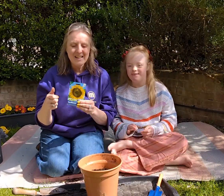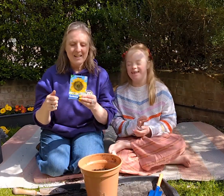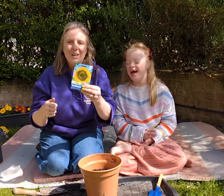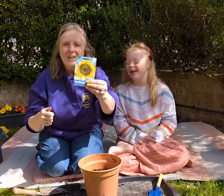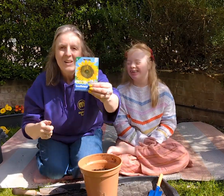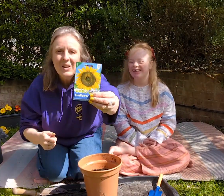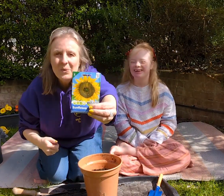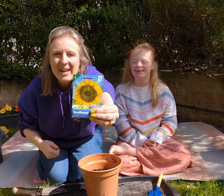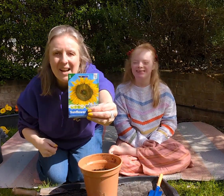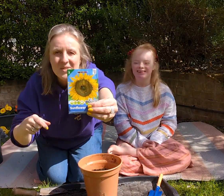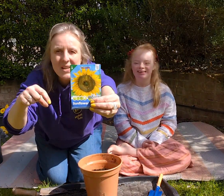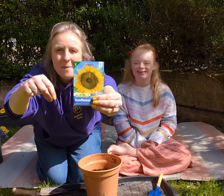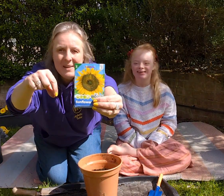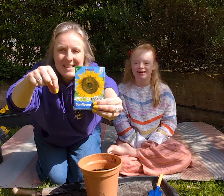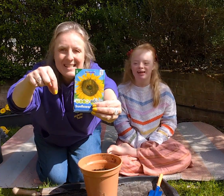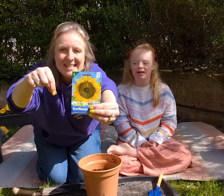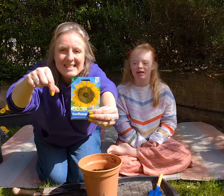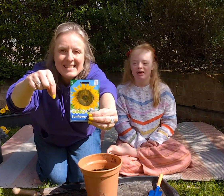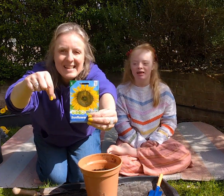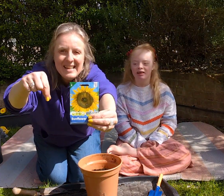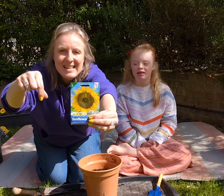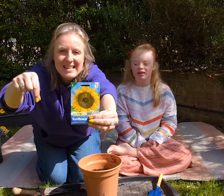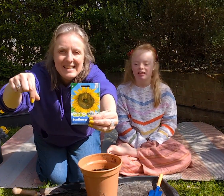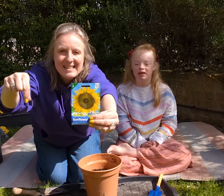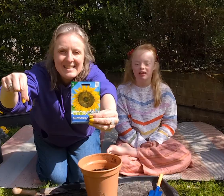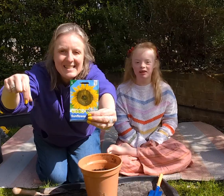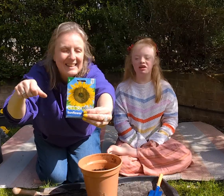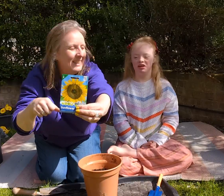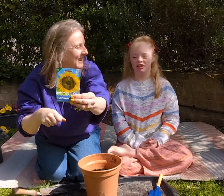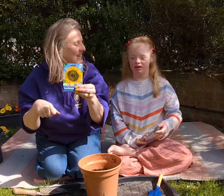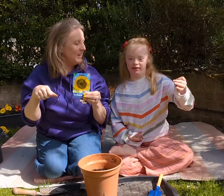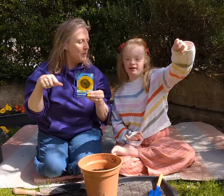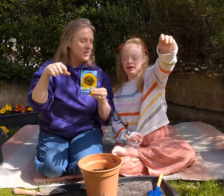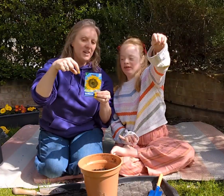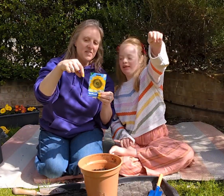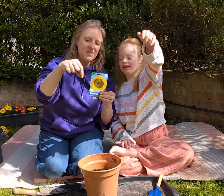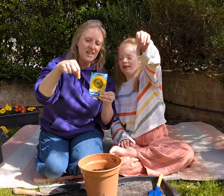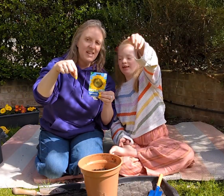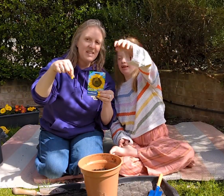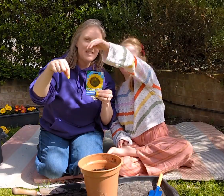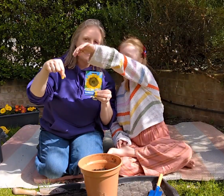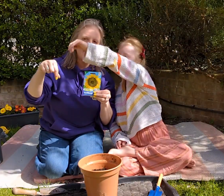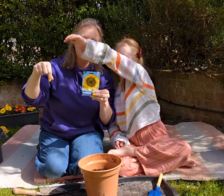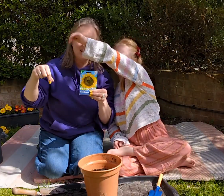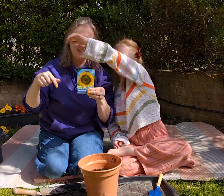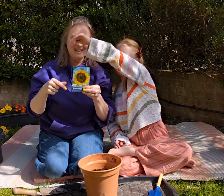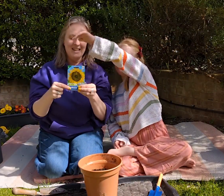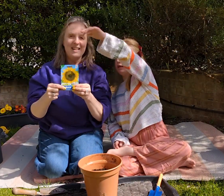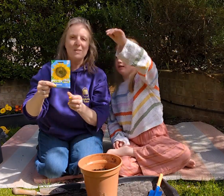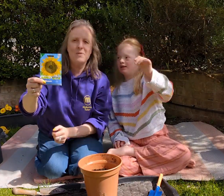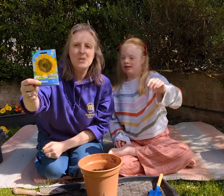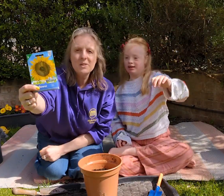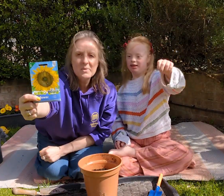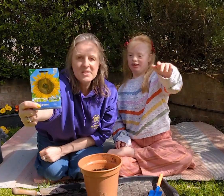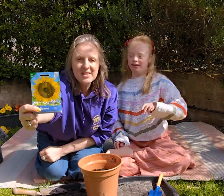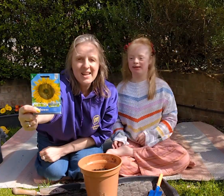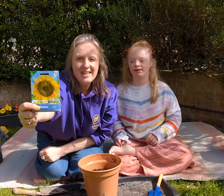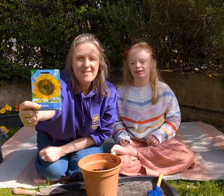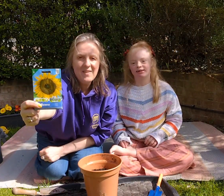Next, we have some seeds. Can you sign seeds? So we've got some